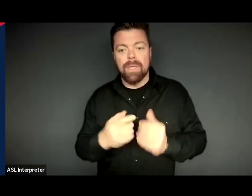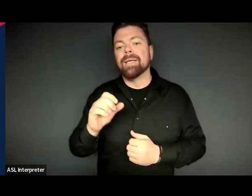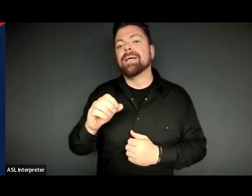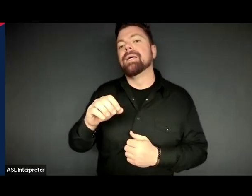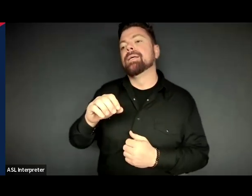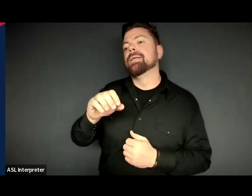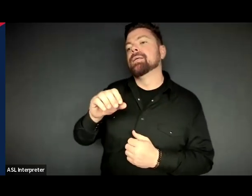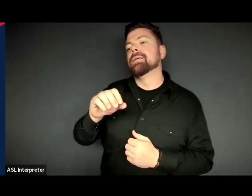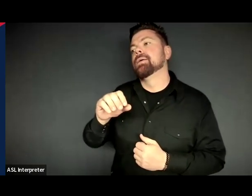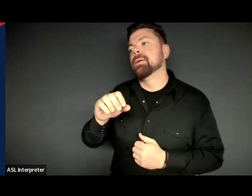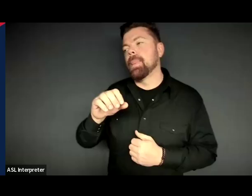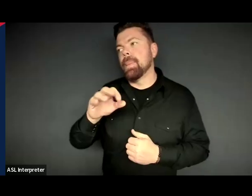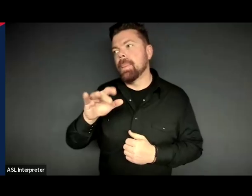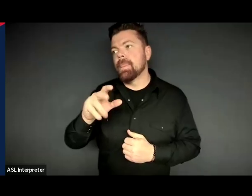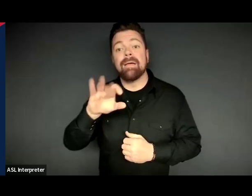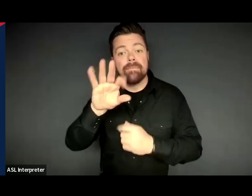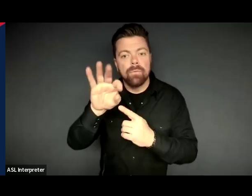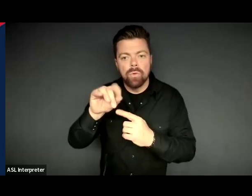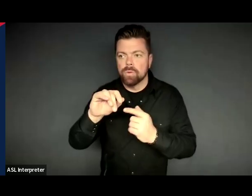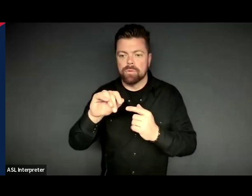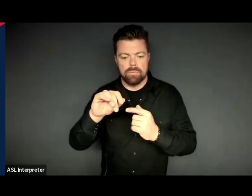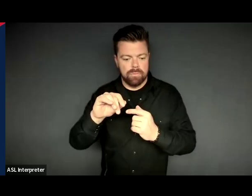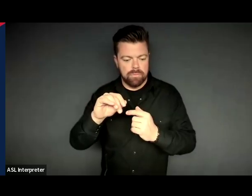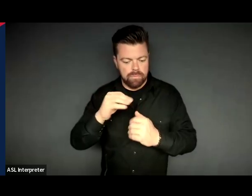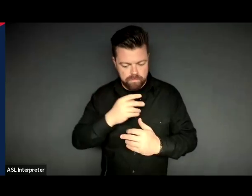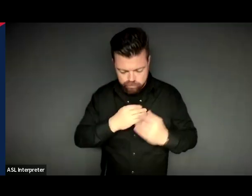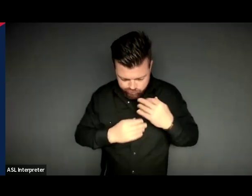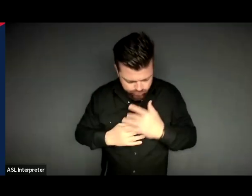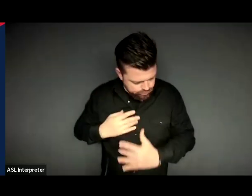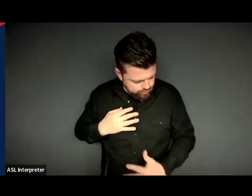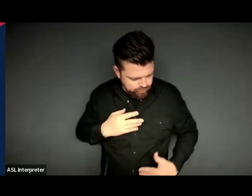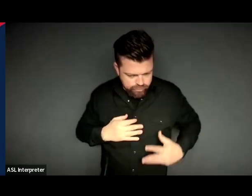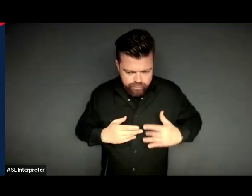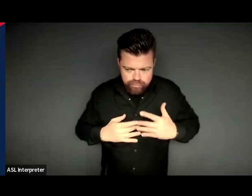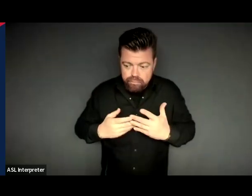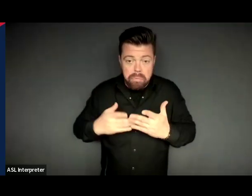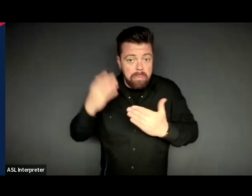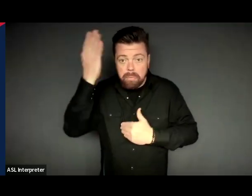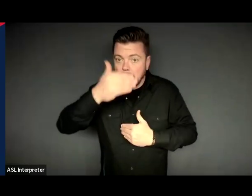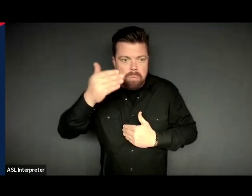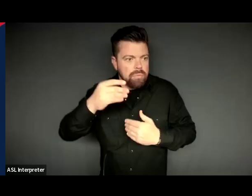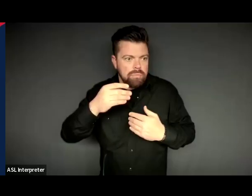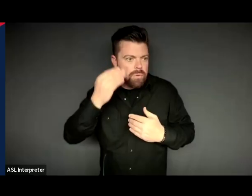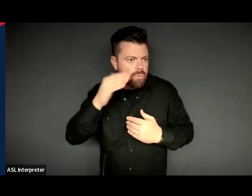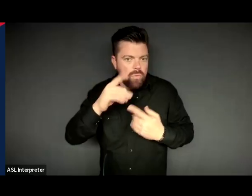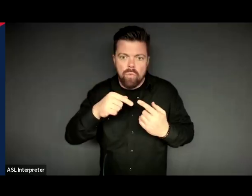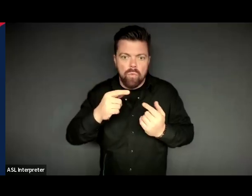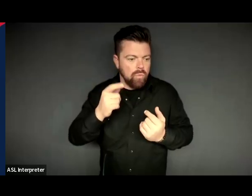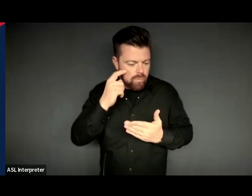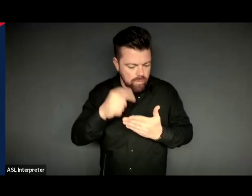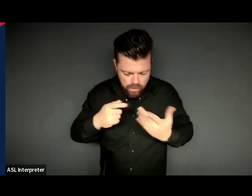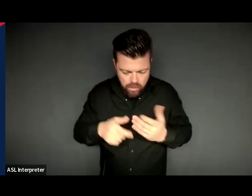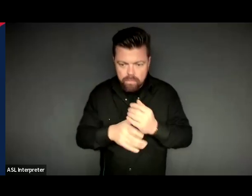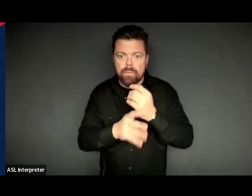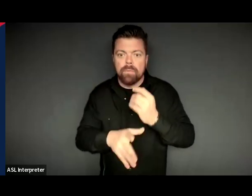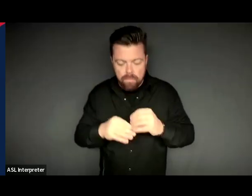to travel through the body. You don't have any recognition of when that bowel movement's going to occur. And then you have to wait until it's clear